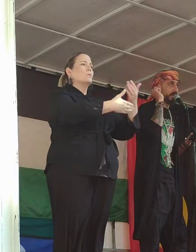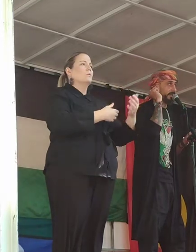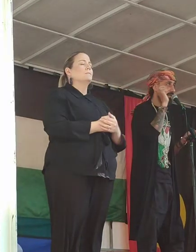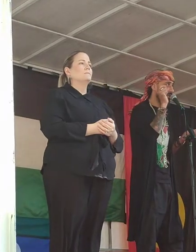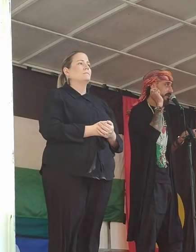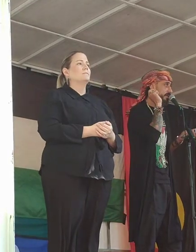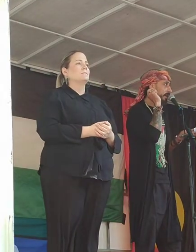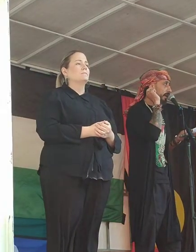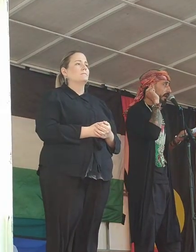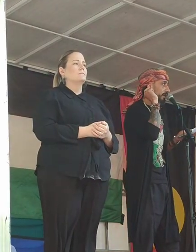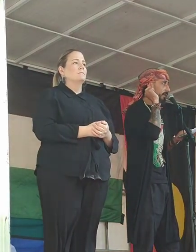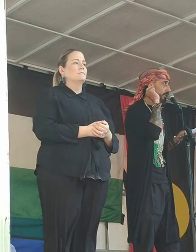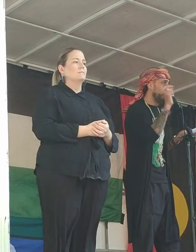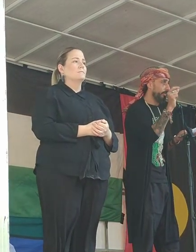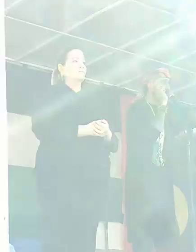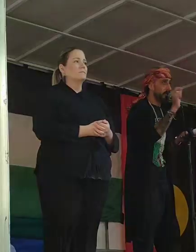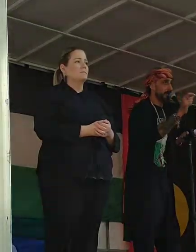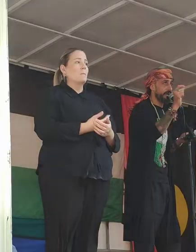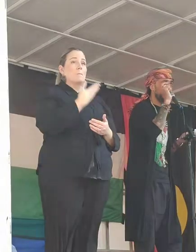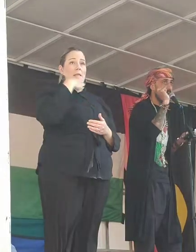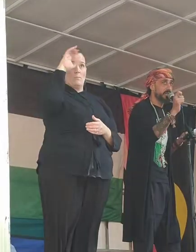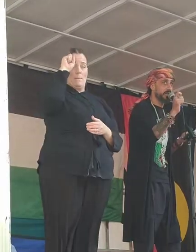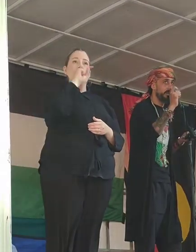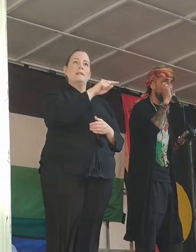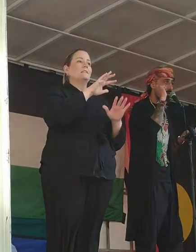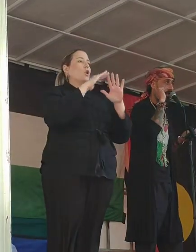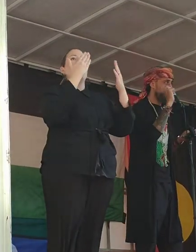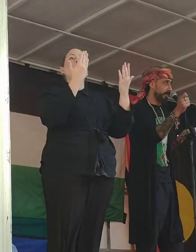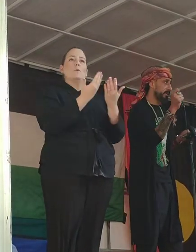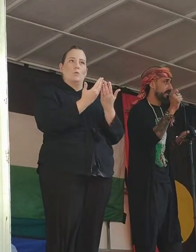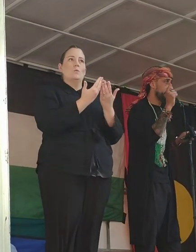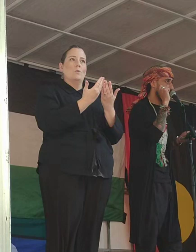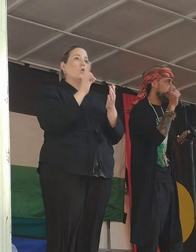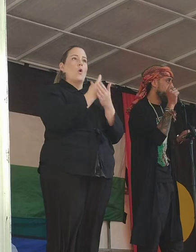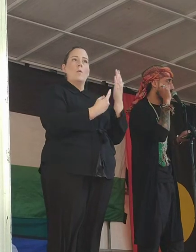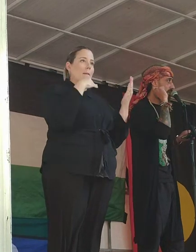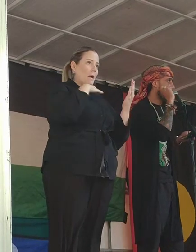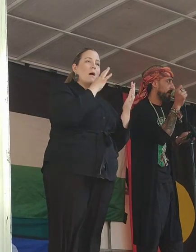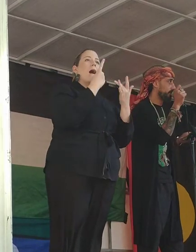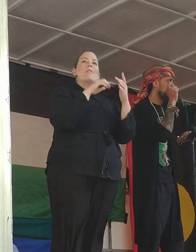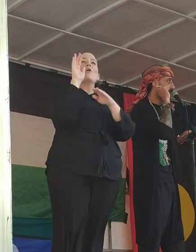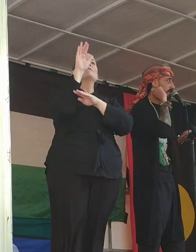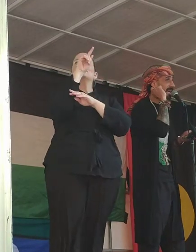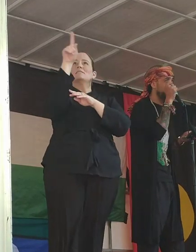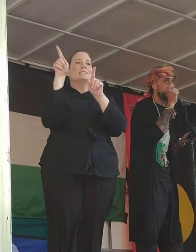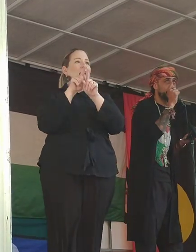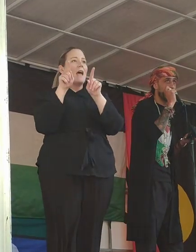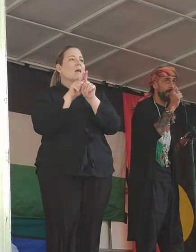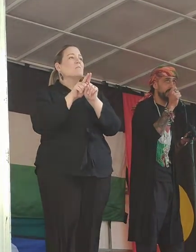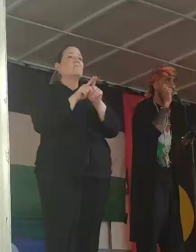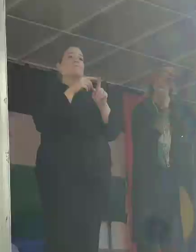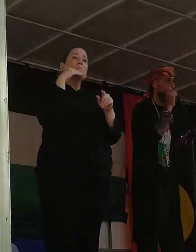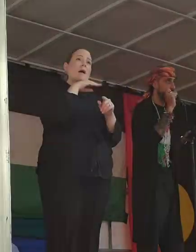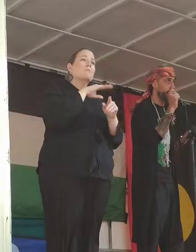to keep in mind that this is a global solidarity action with our brothers and sisters, students, international students,